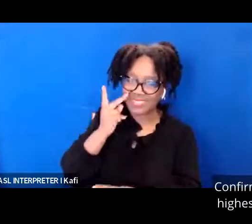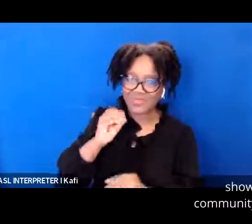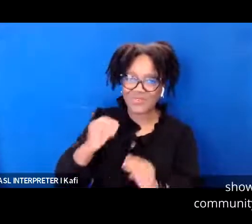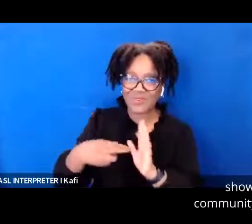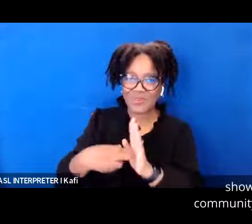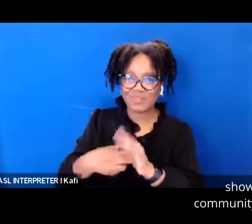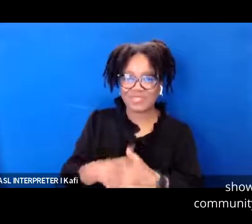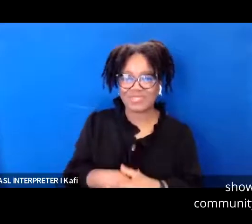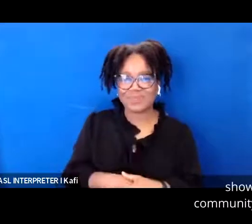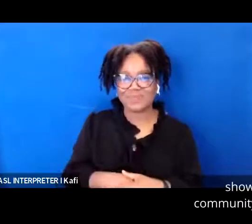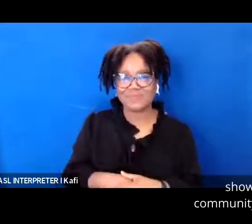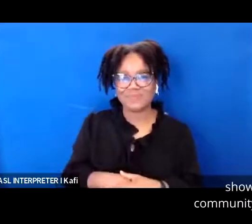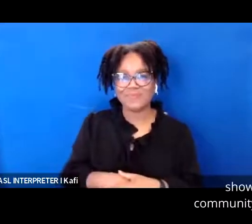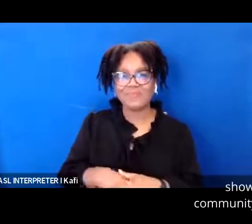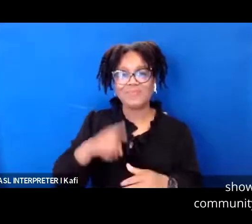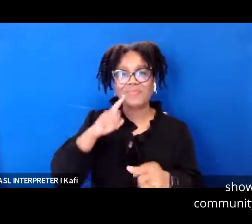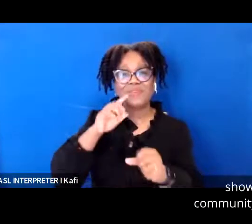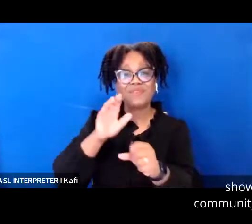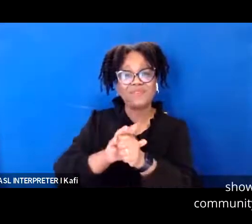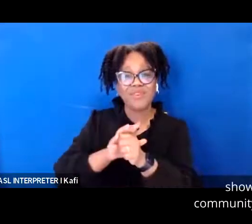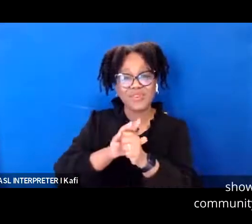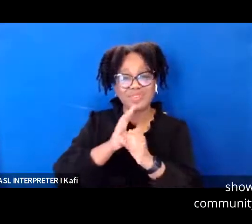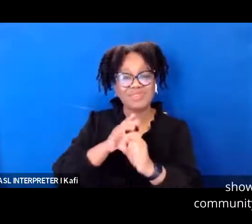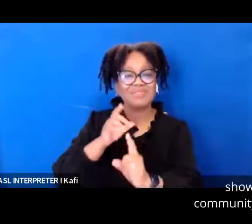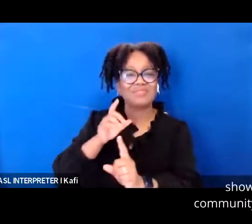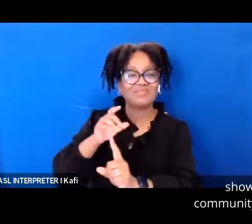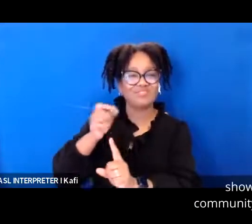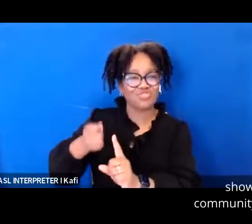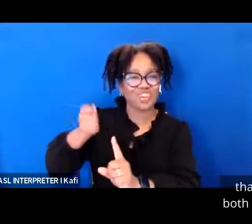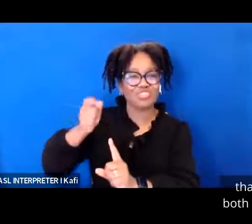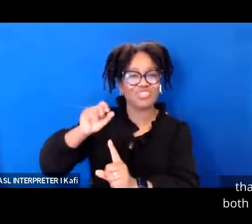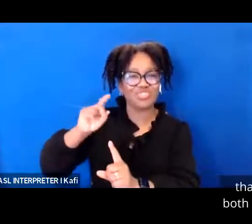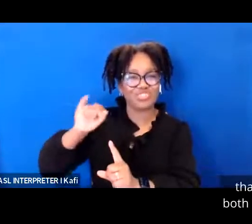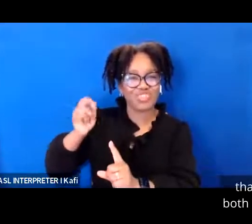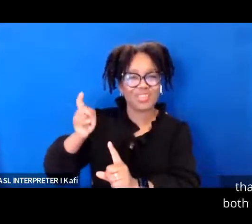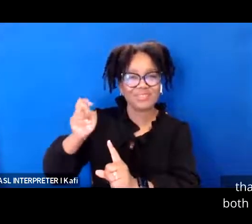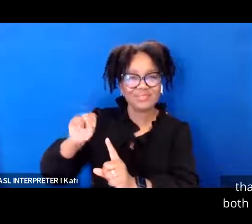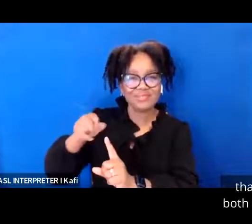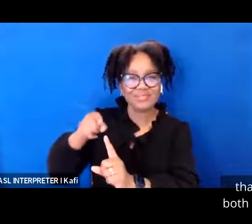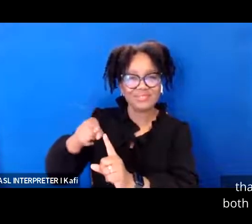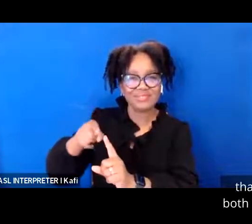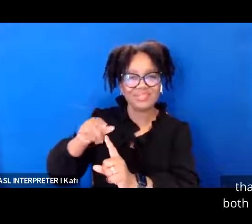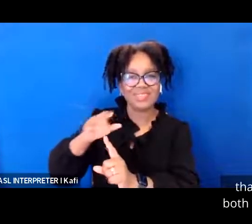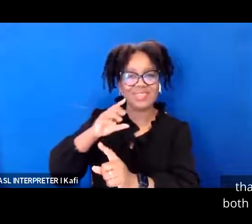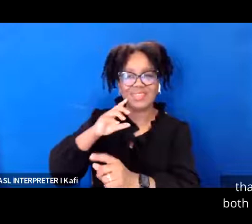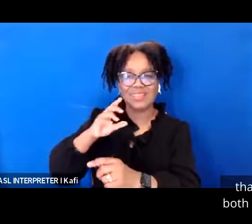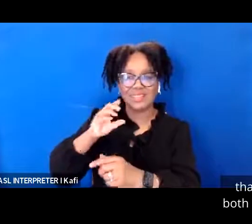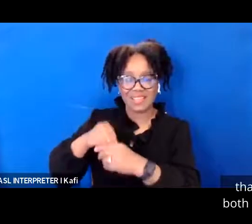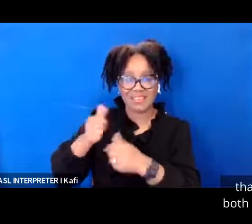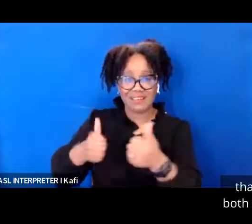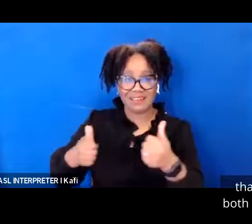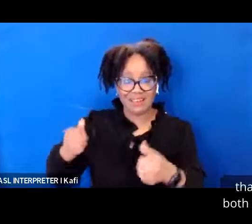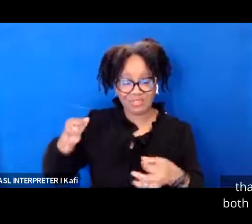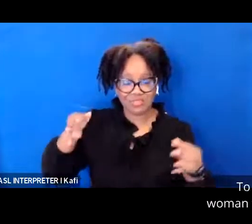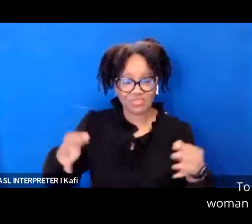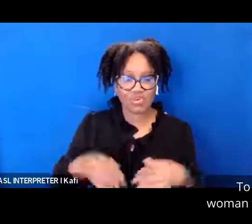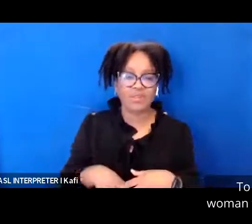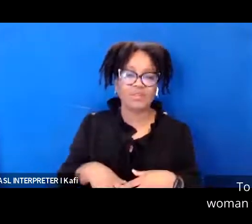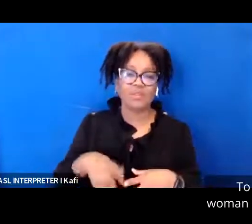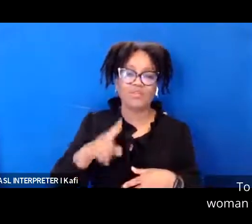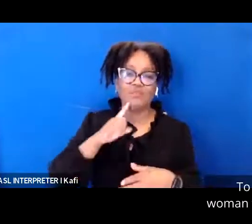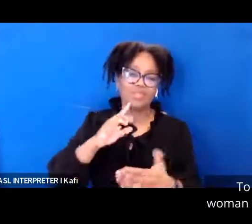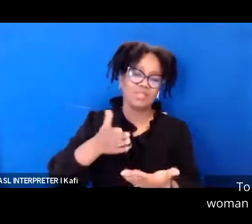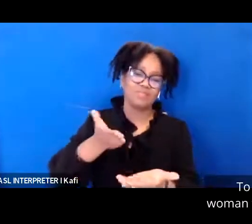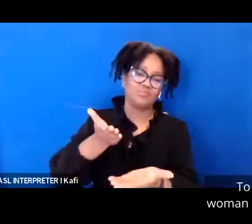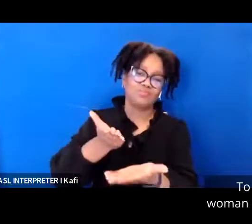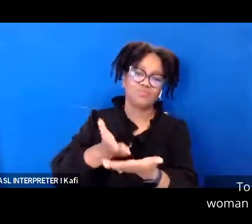the nation shows that not only our community but the entire country that black success is both real and attainable to be the